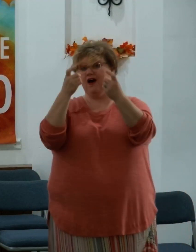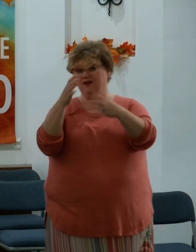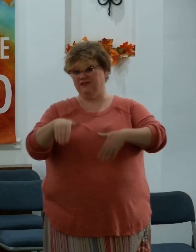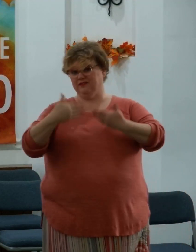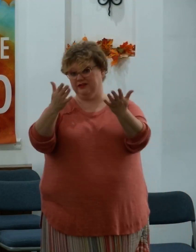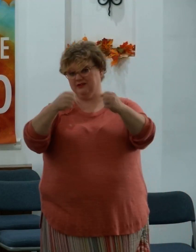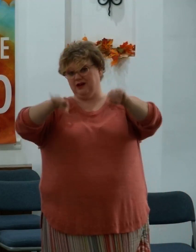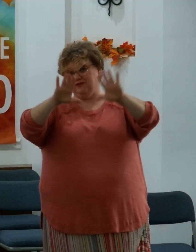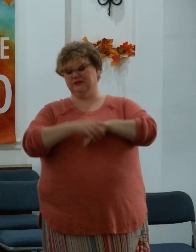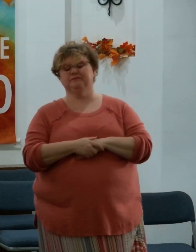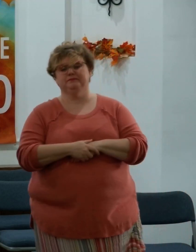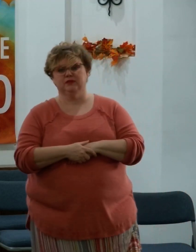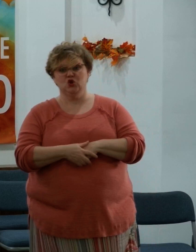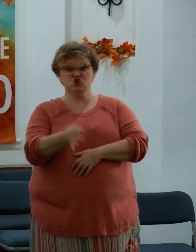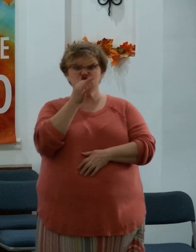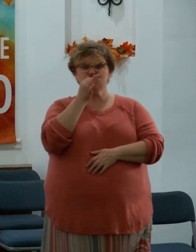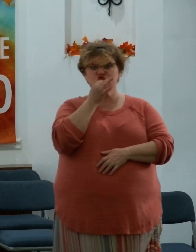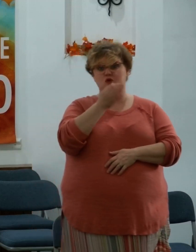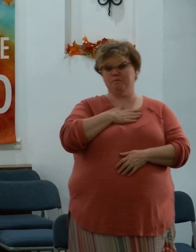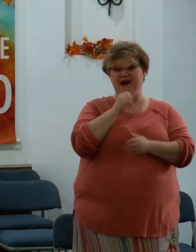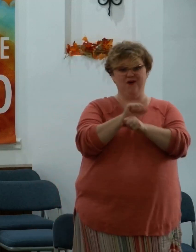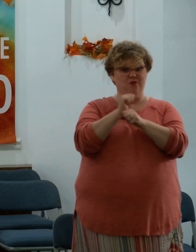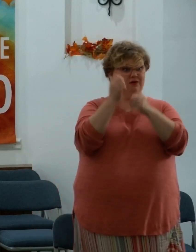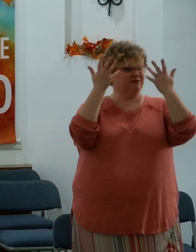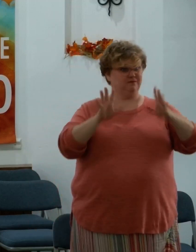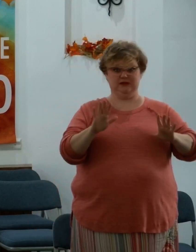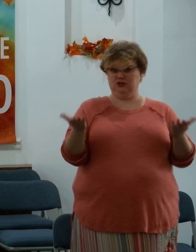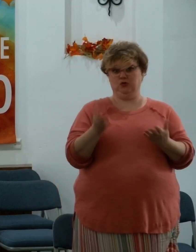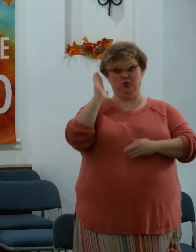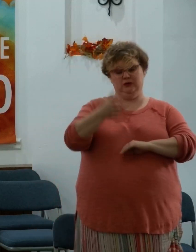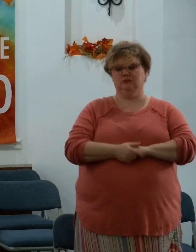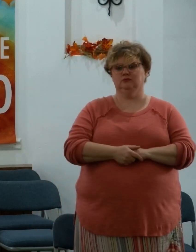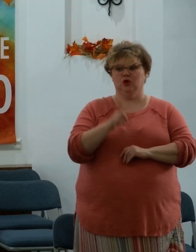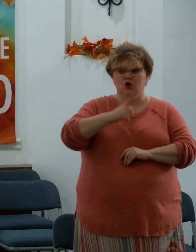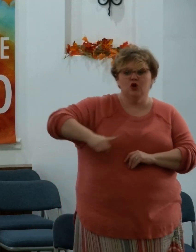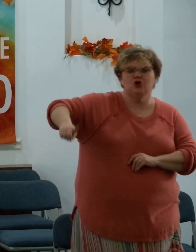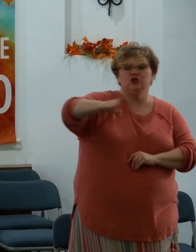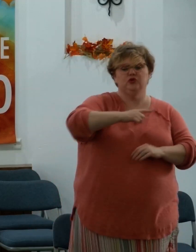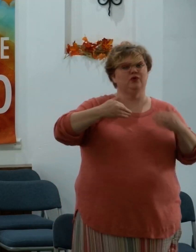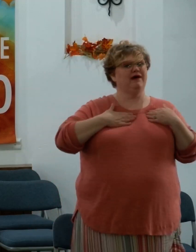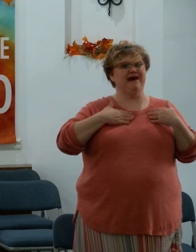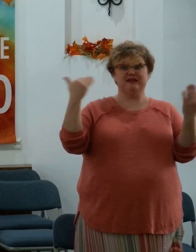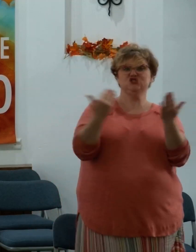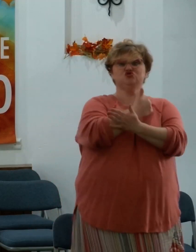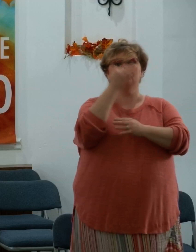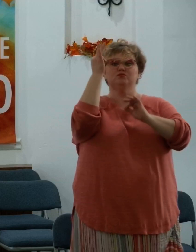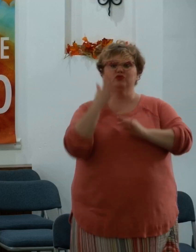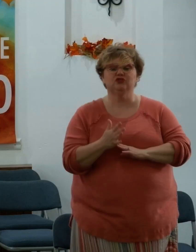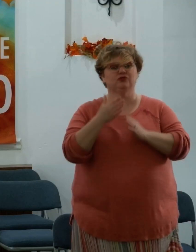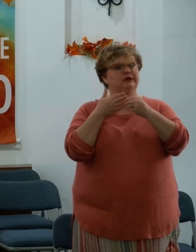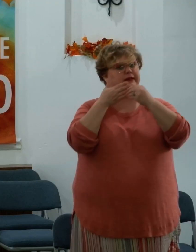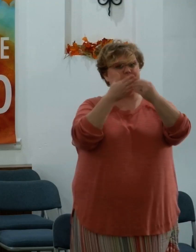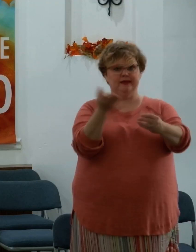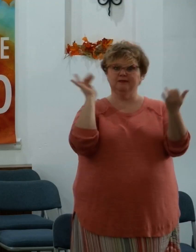Very, very soon, my work with you will be done. You will have a brand new pastor to lead you into the